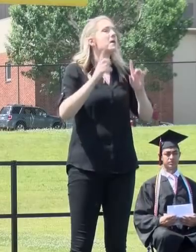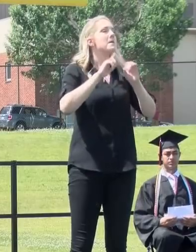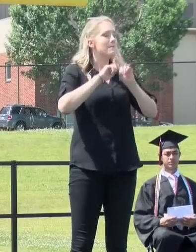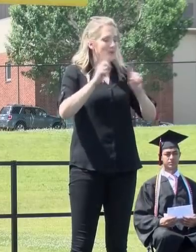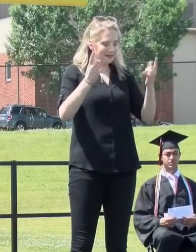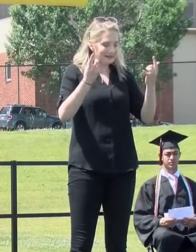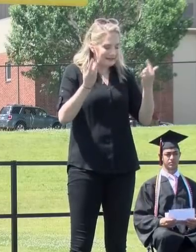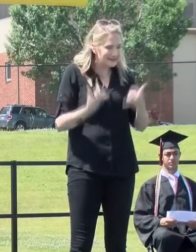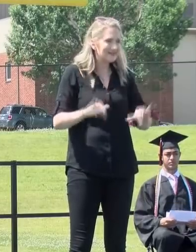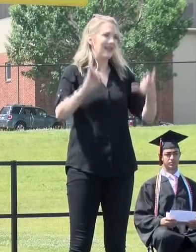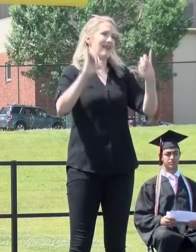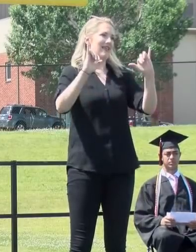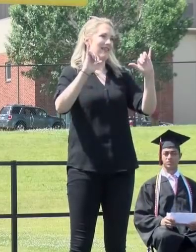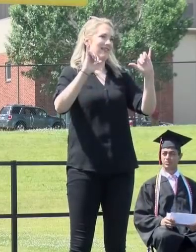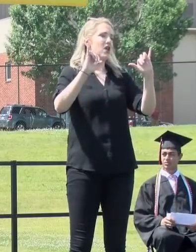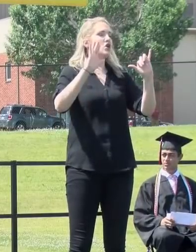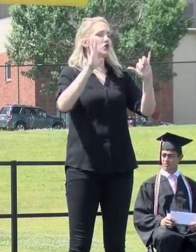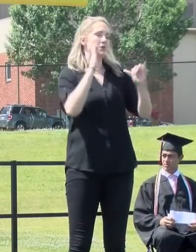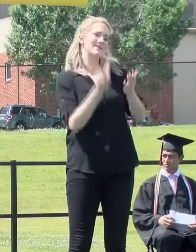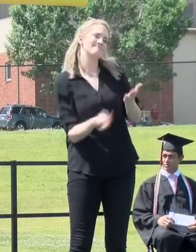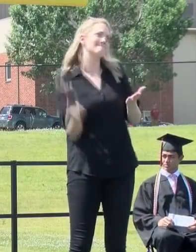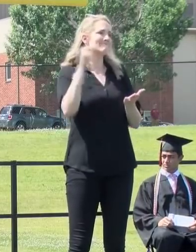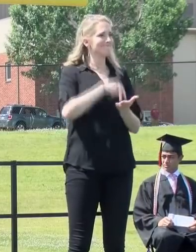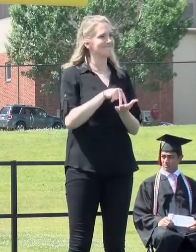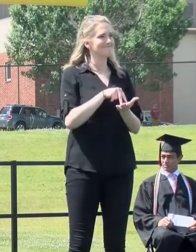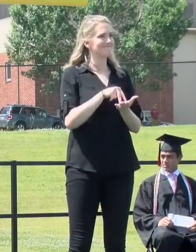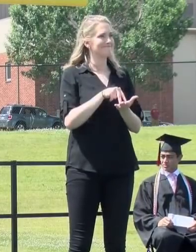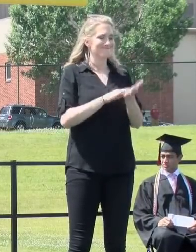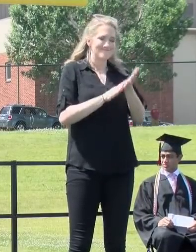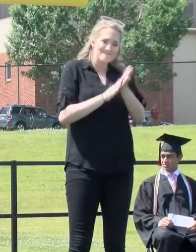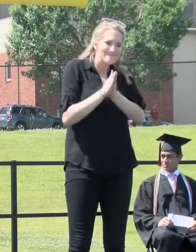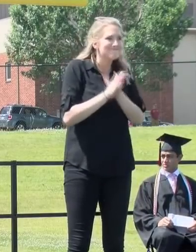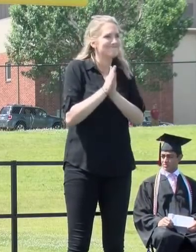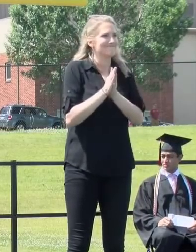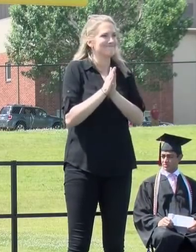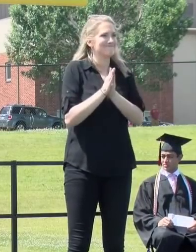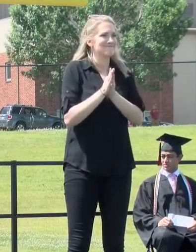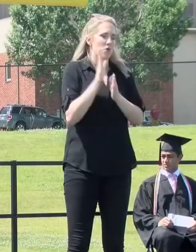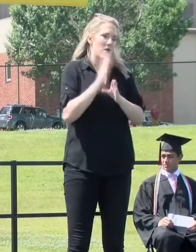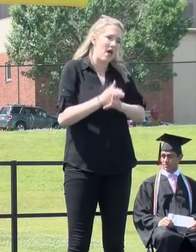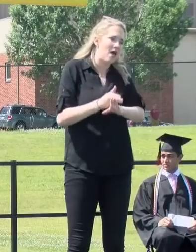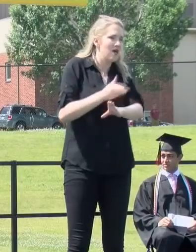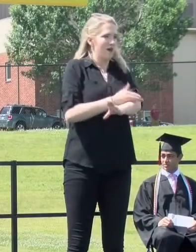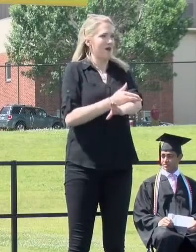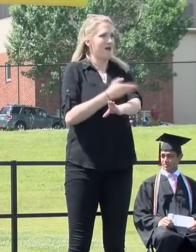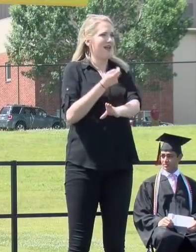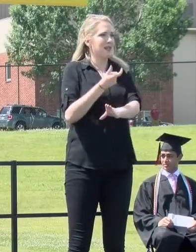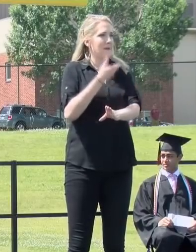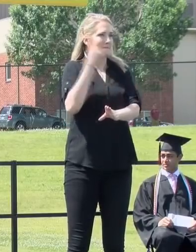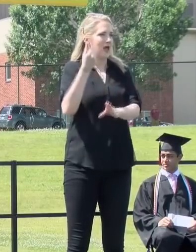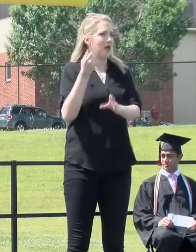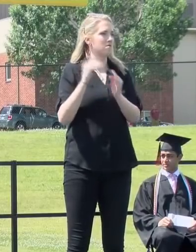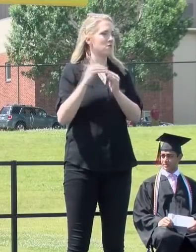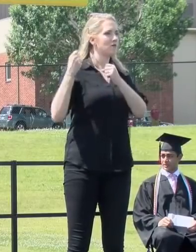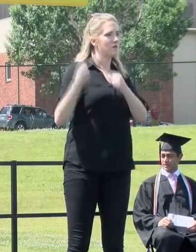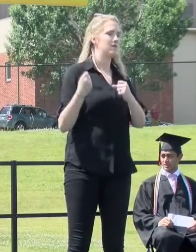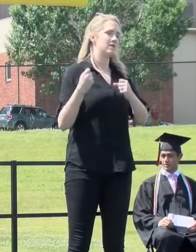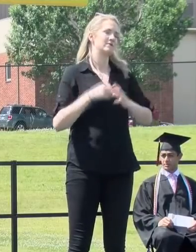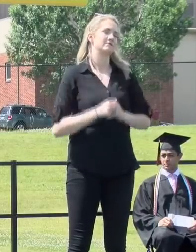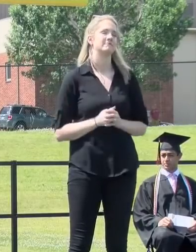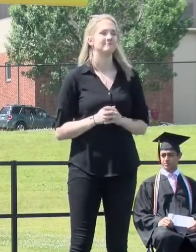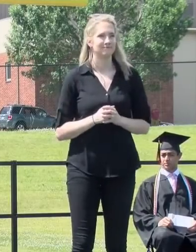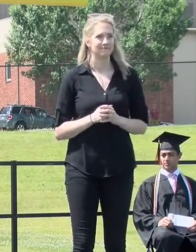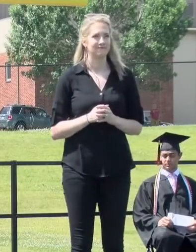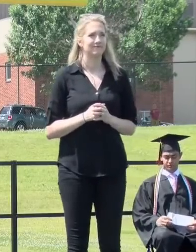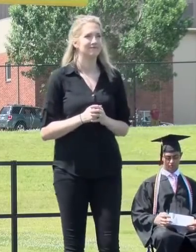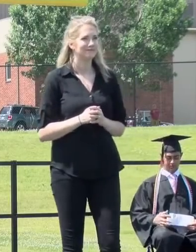will also get back up and you will rise a little stronger and a little taller. Because there